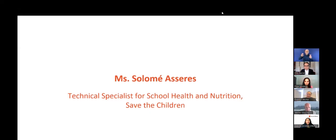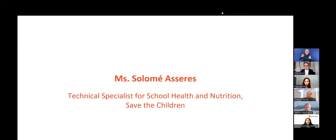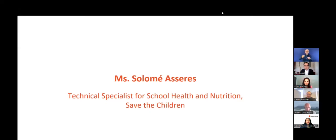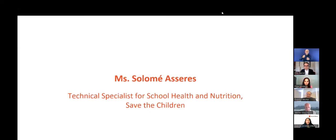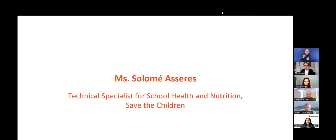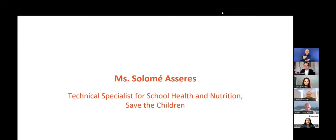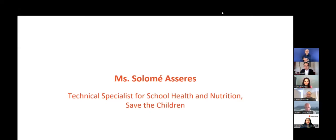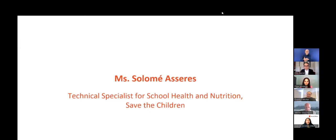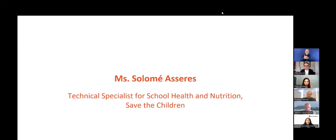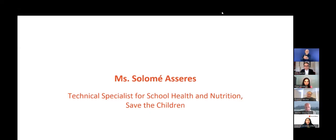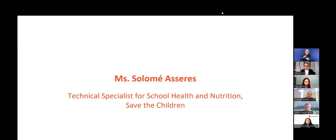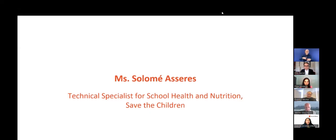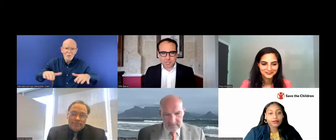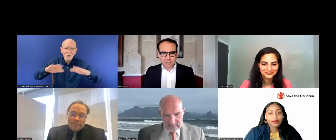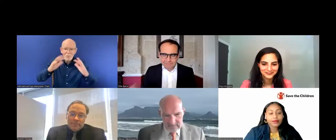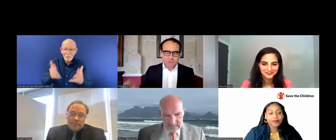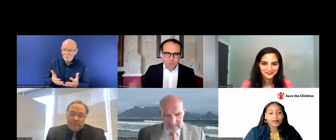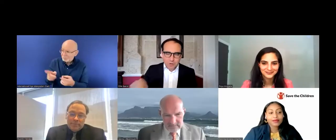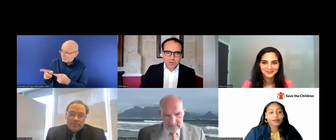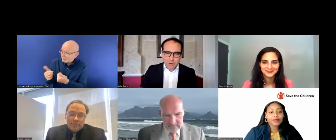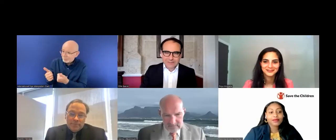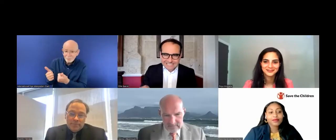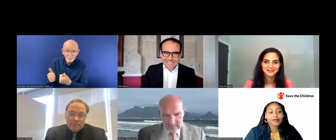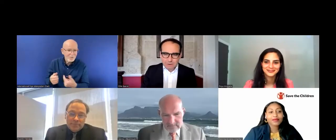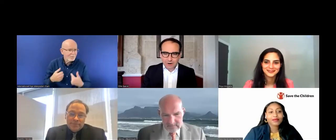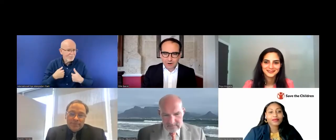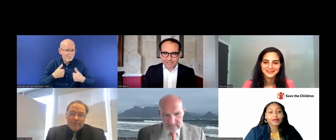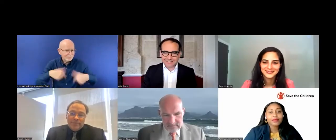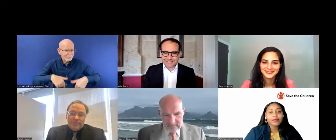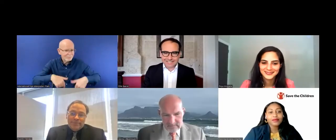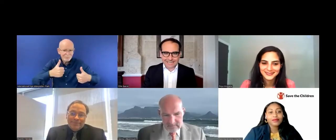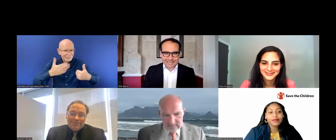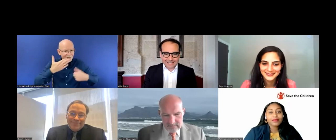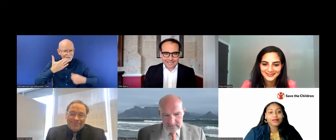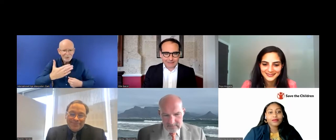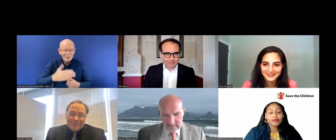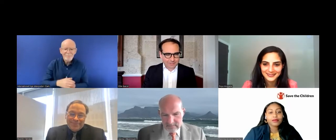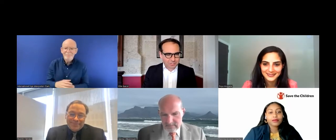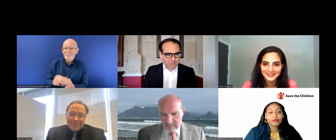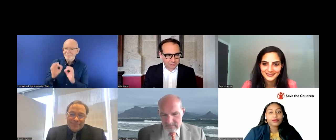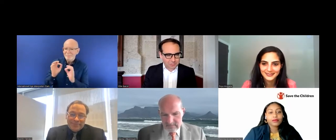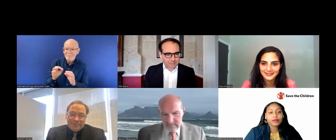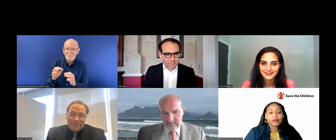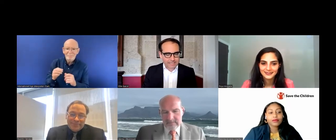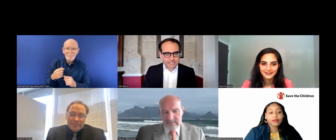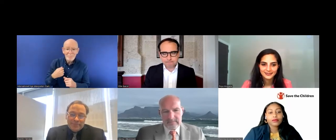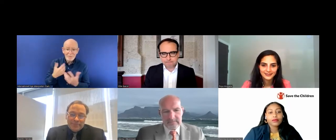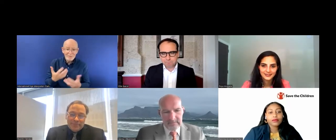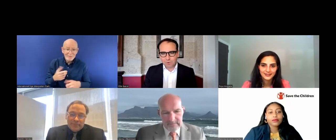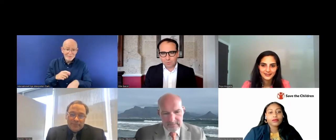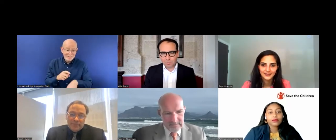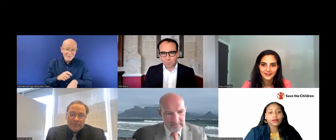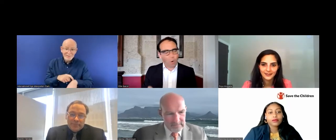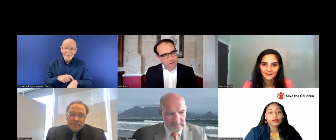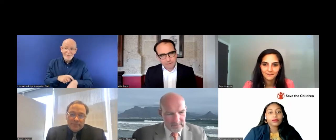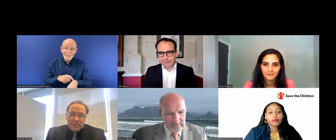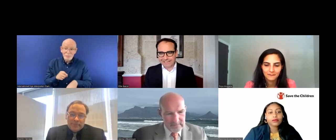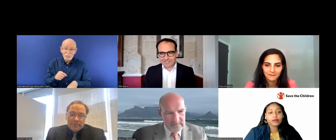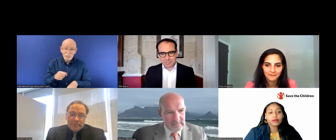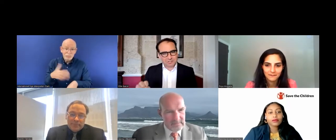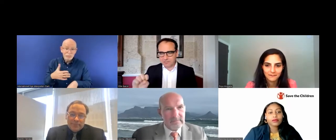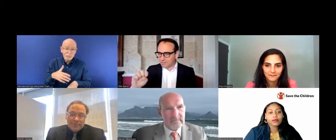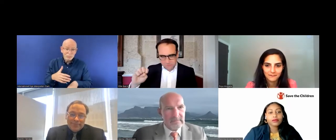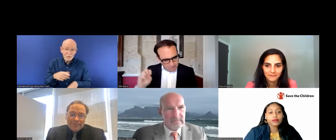had 2 minutes for this panel discussion, if you could only say one thing today about this huge subject, what would